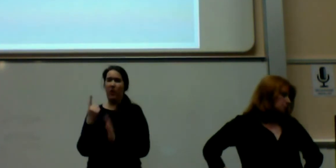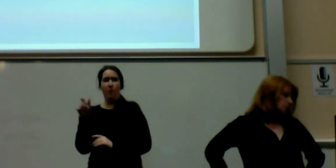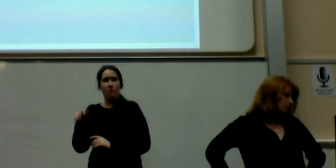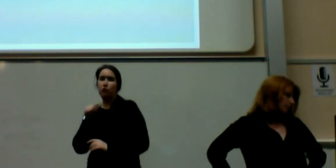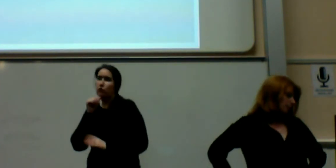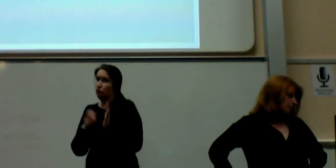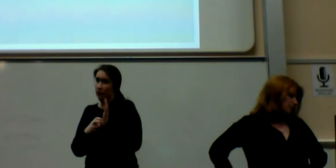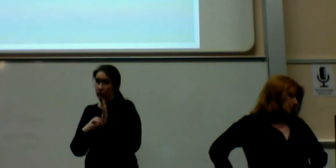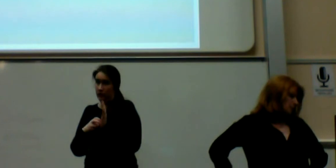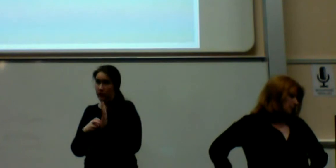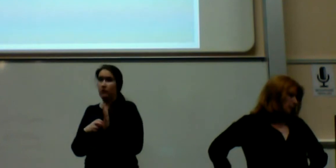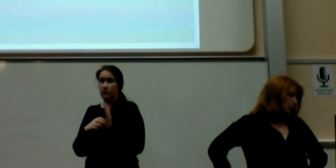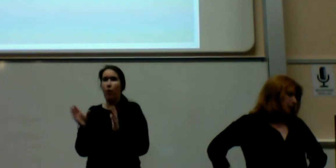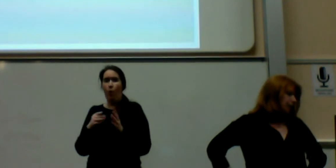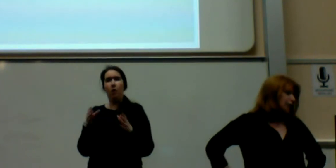individual.